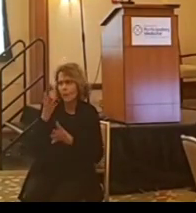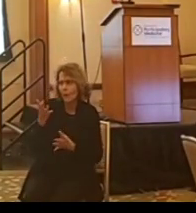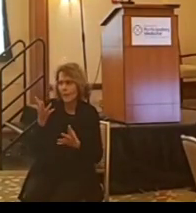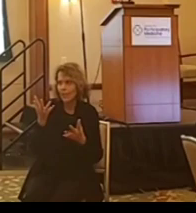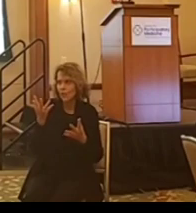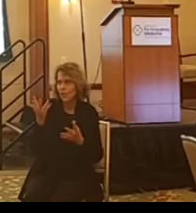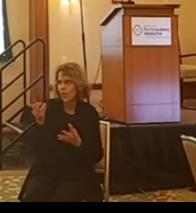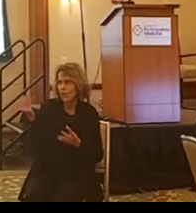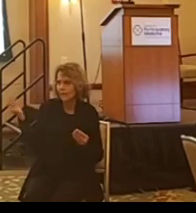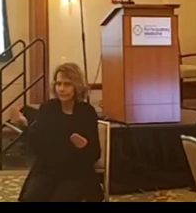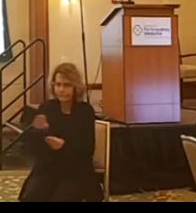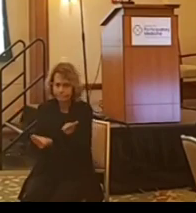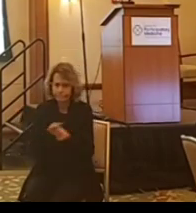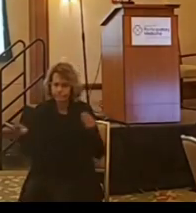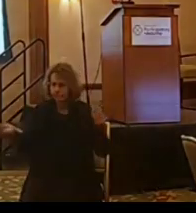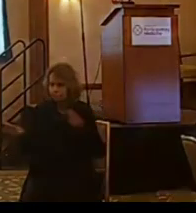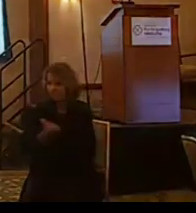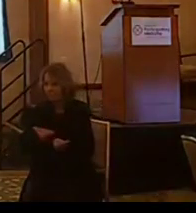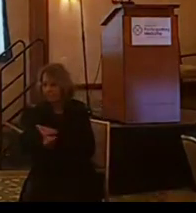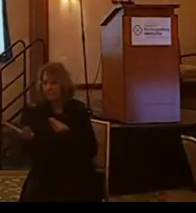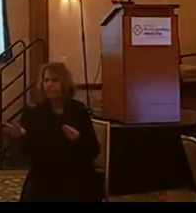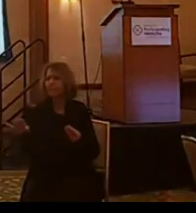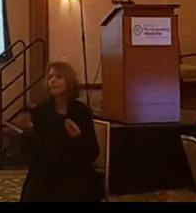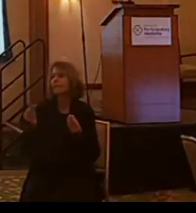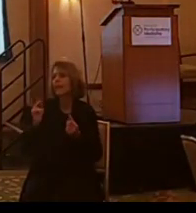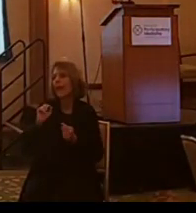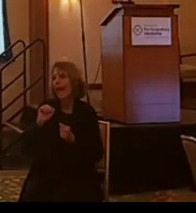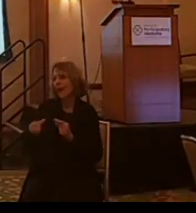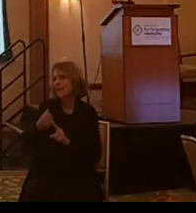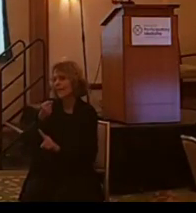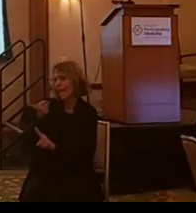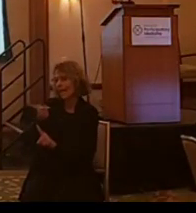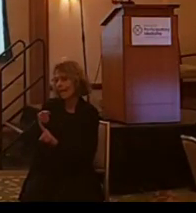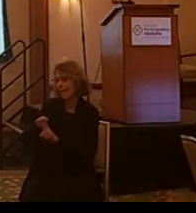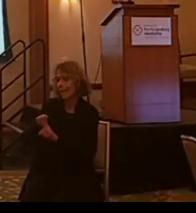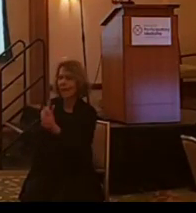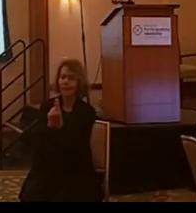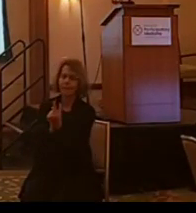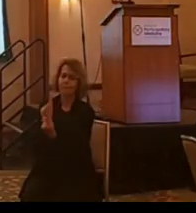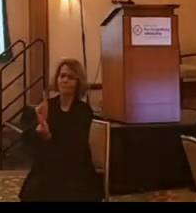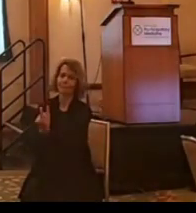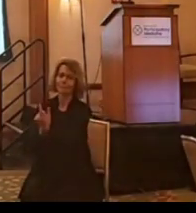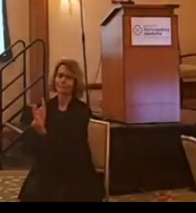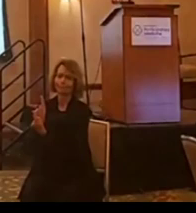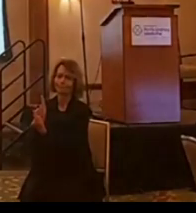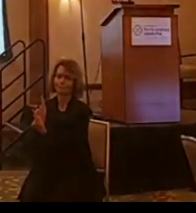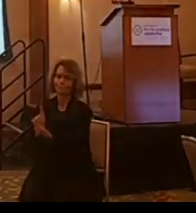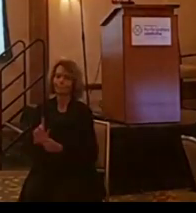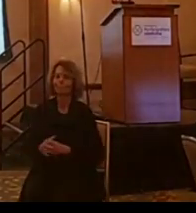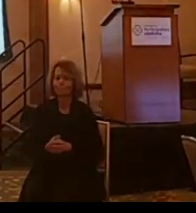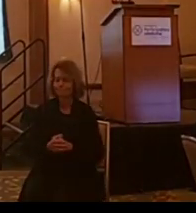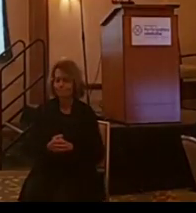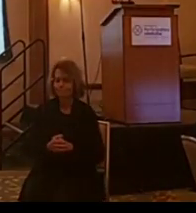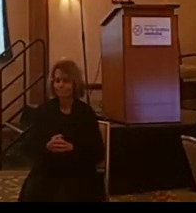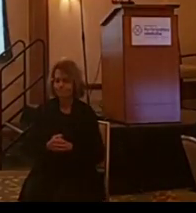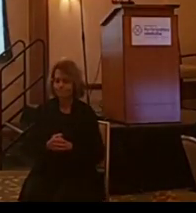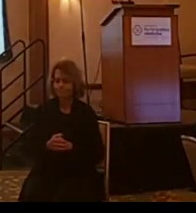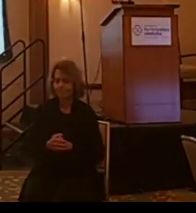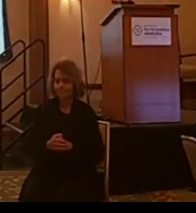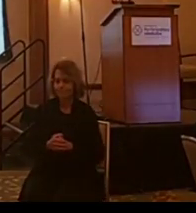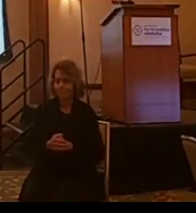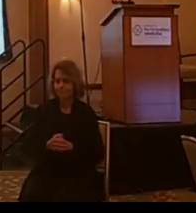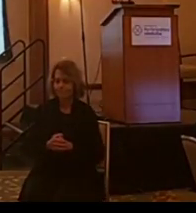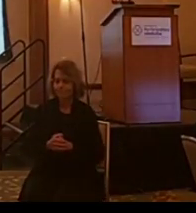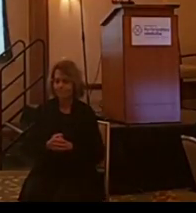things impacting the way that kind of clinicians and patients are able to kind of come together? And so